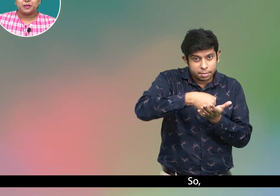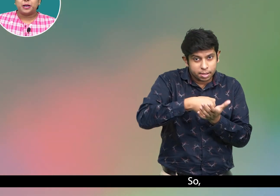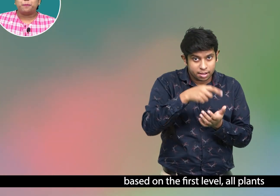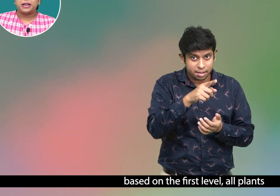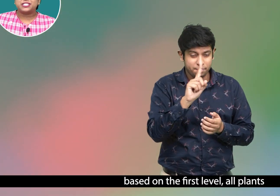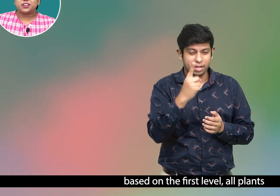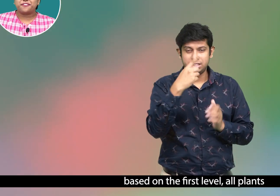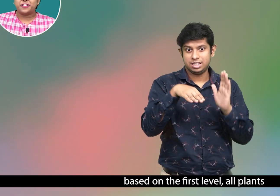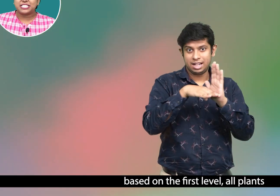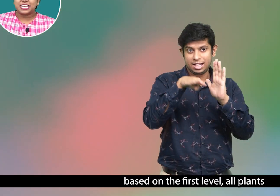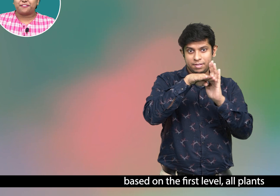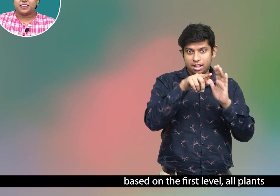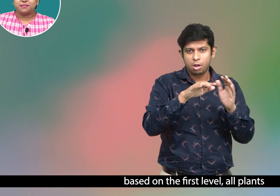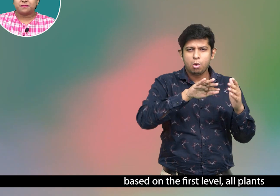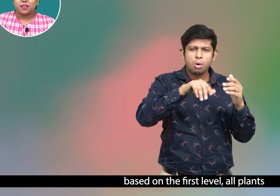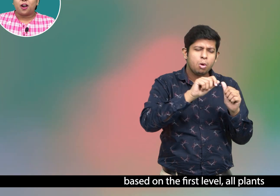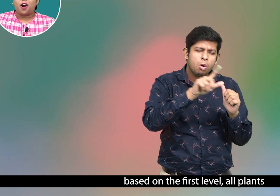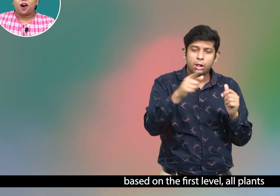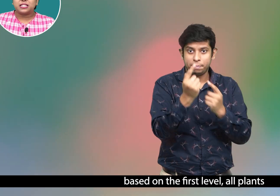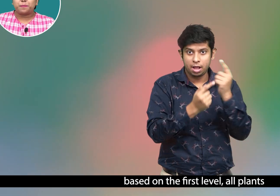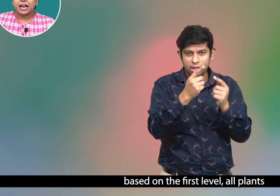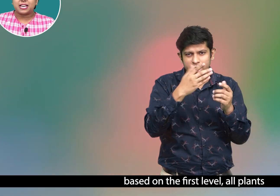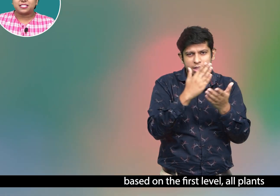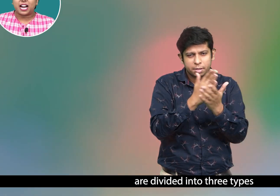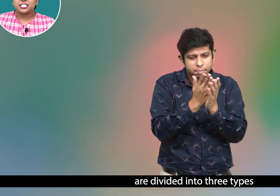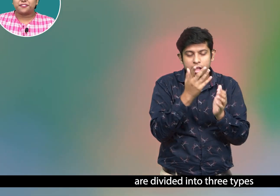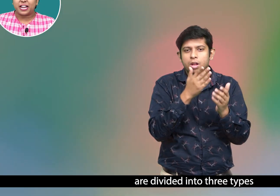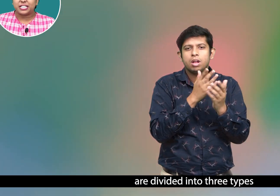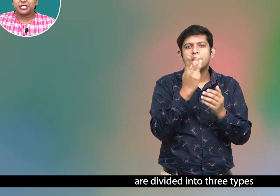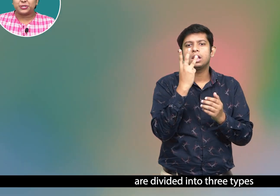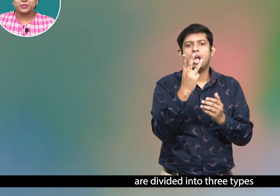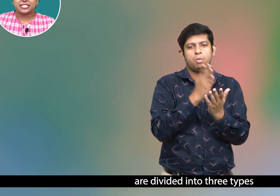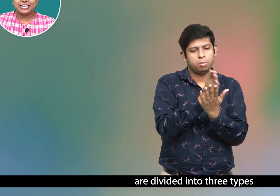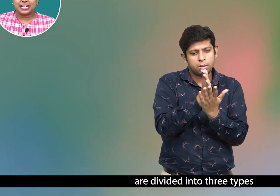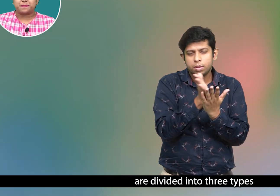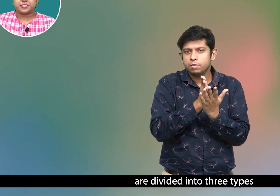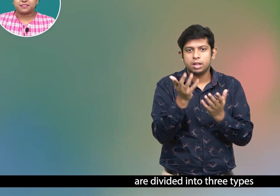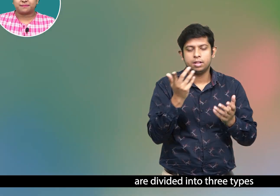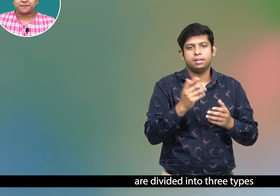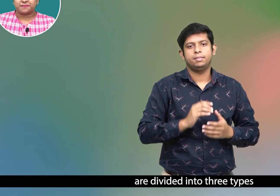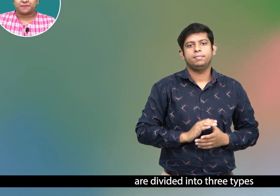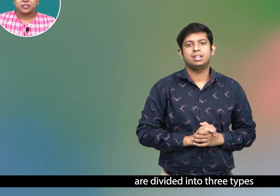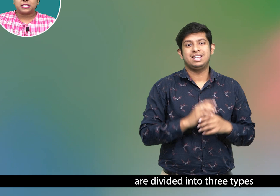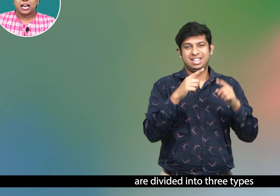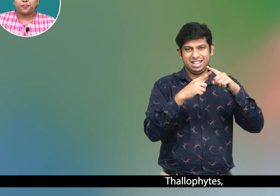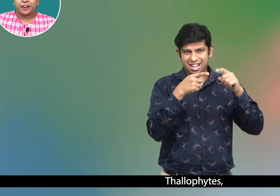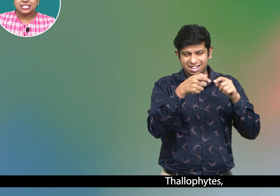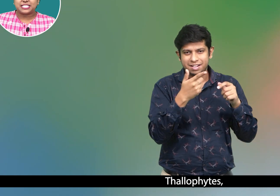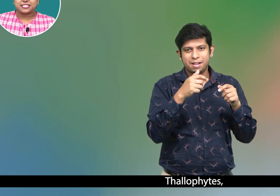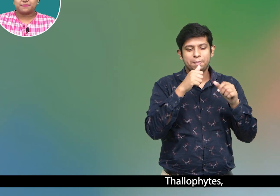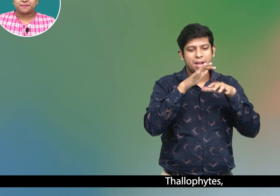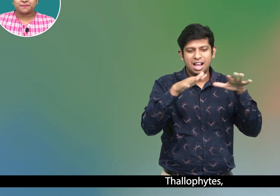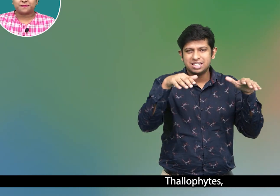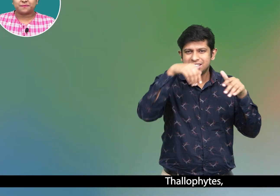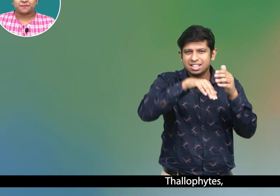So, based on the first level, all the plants are divided into 3 types: